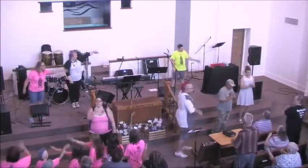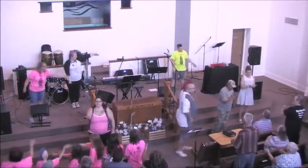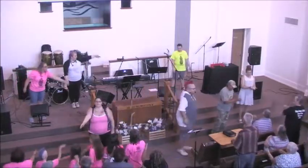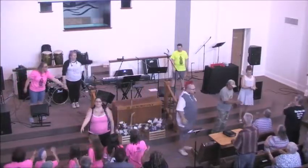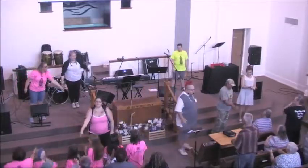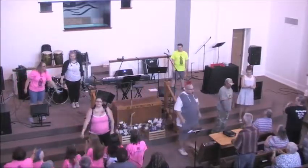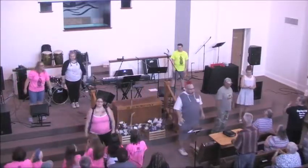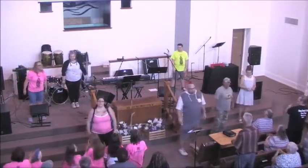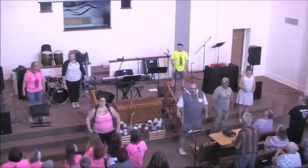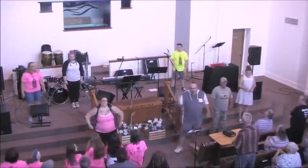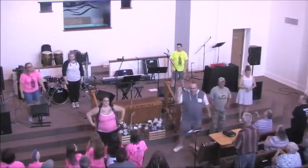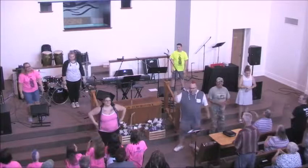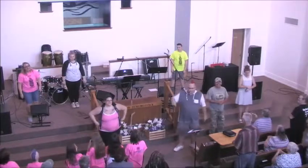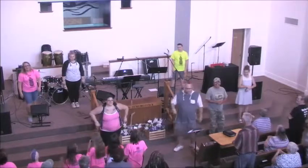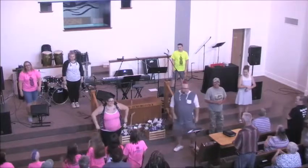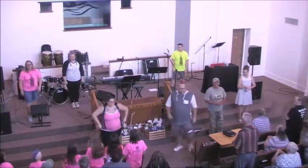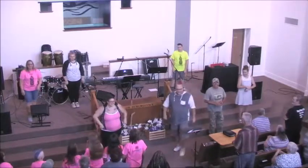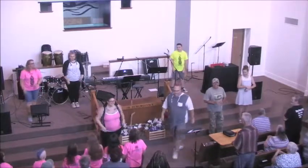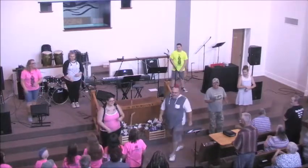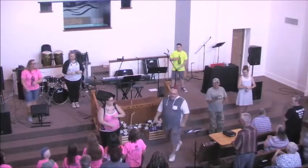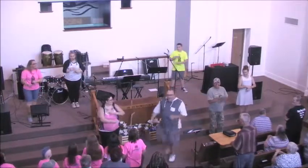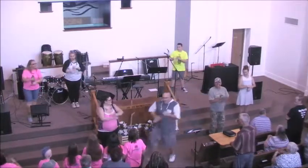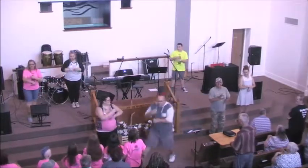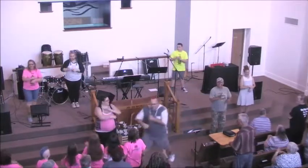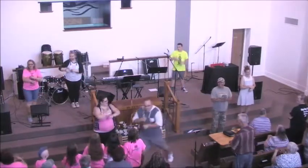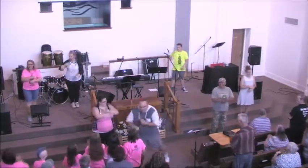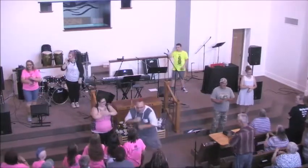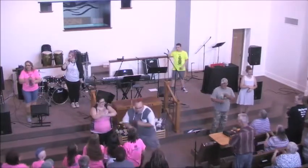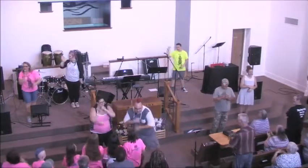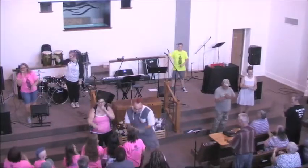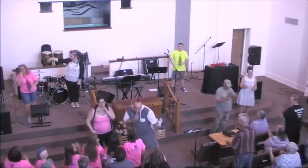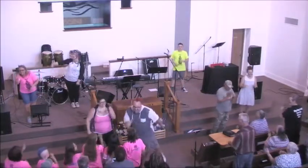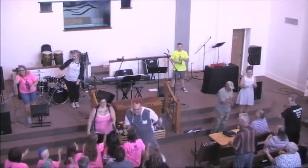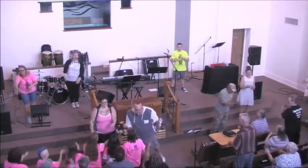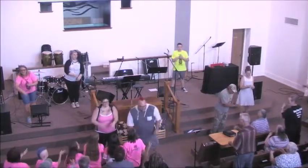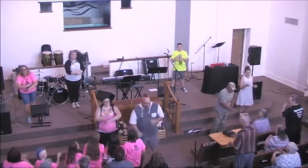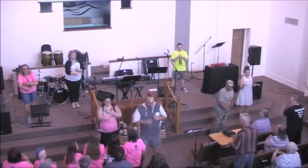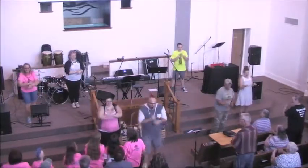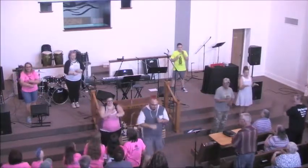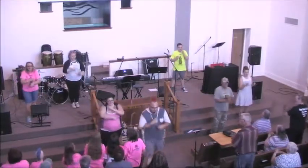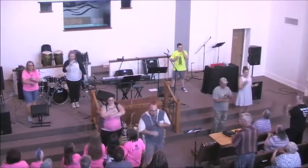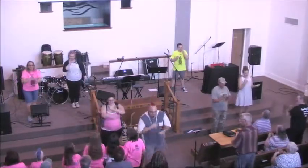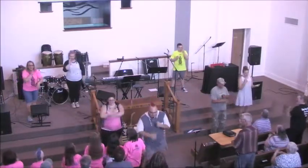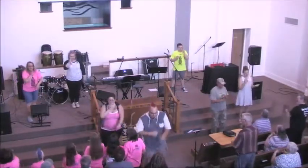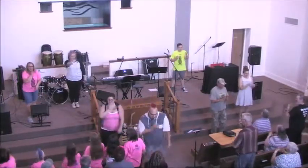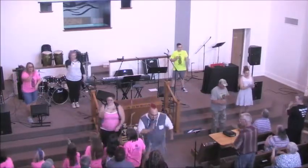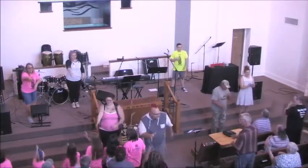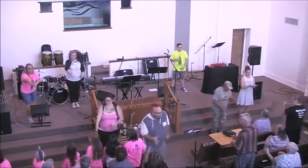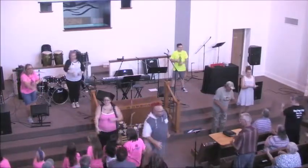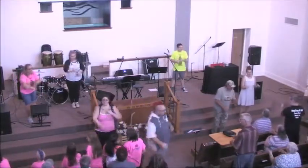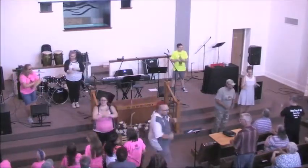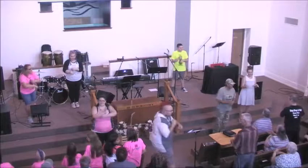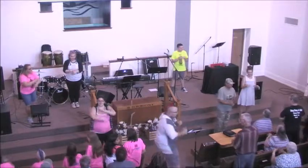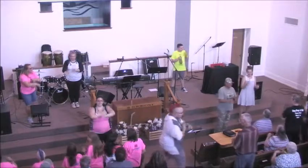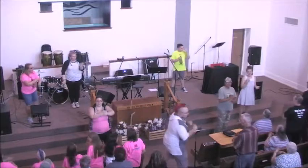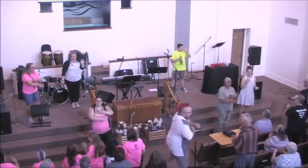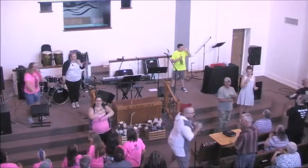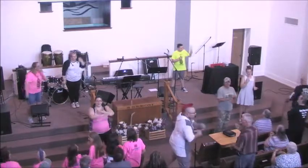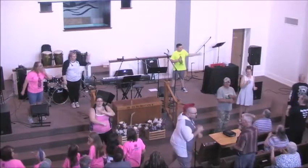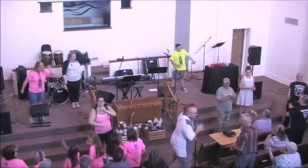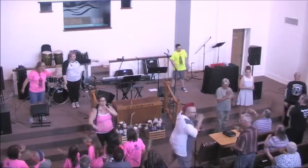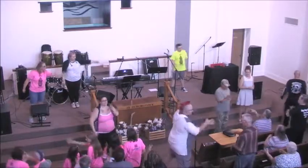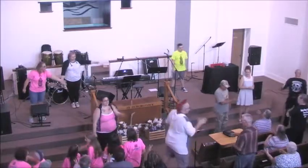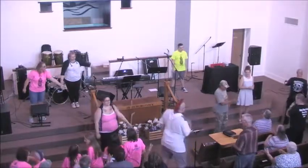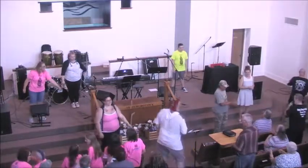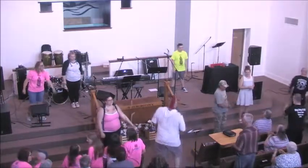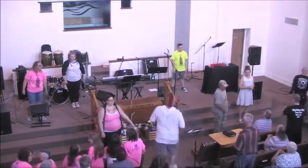it says. You guys, look at your neighbor and tell him like you lost your mind. Do what it says. Do what it says. Do what